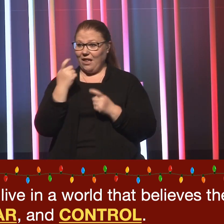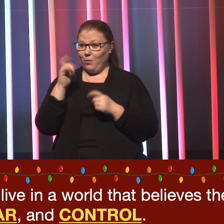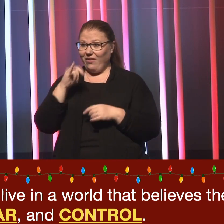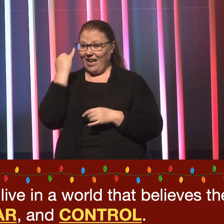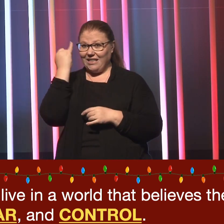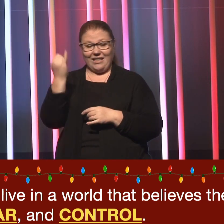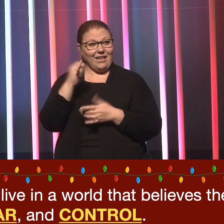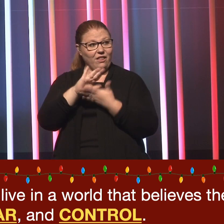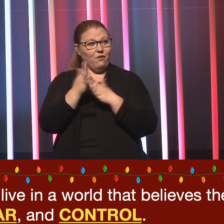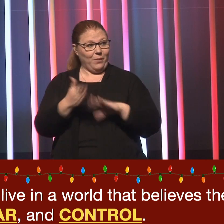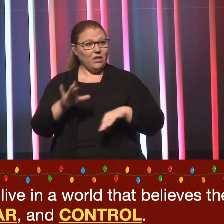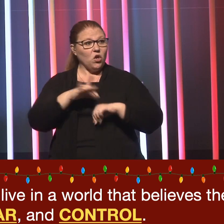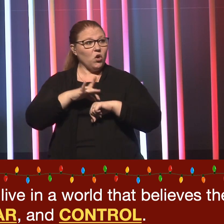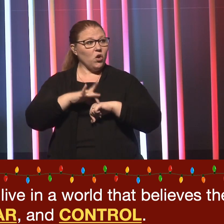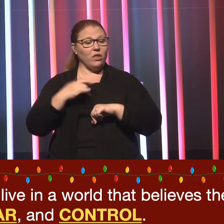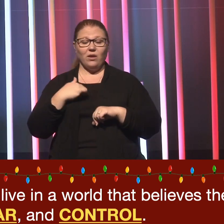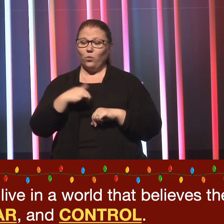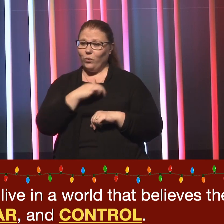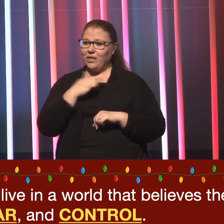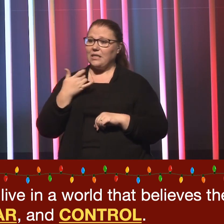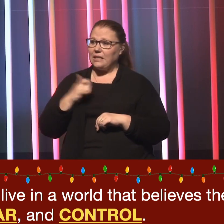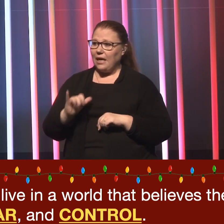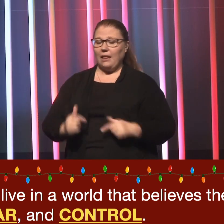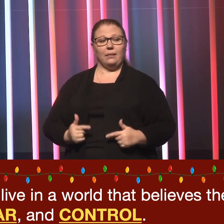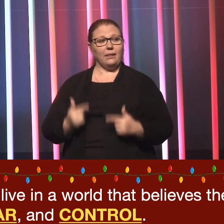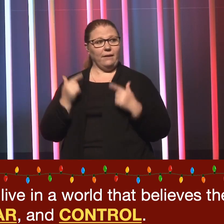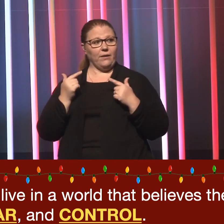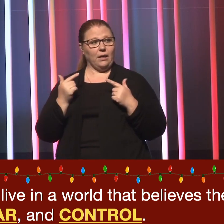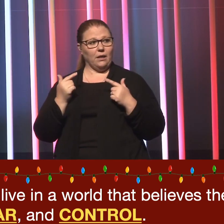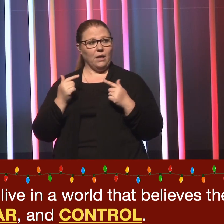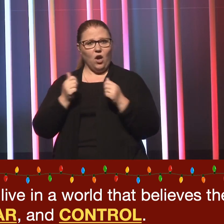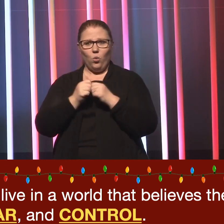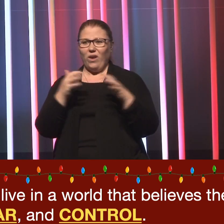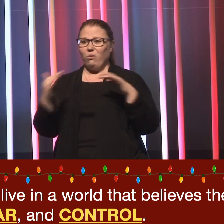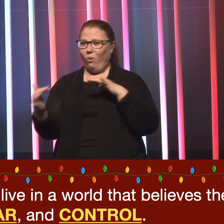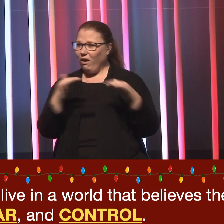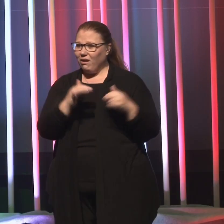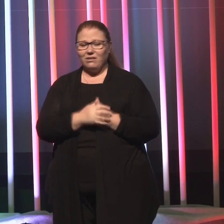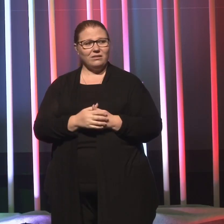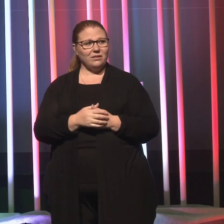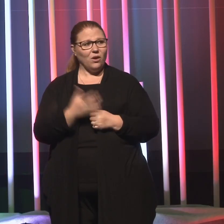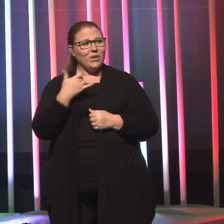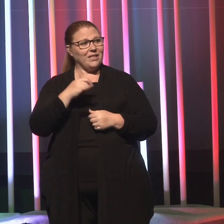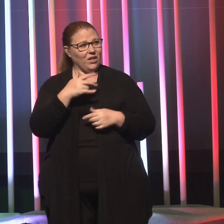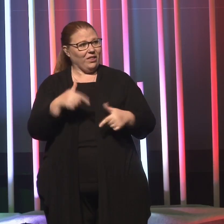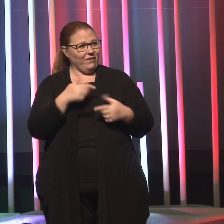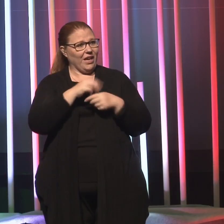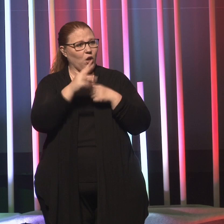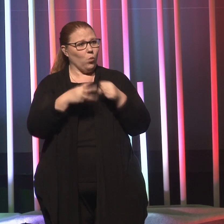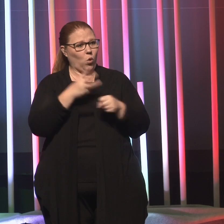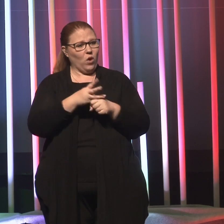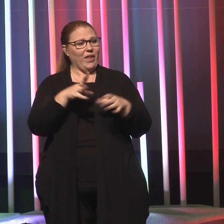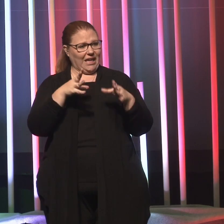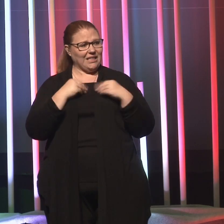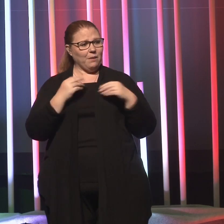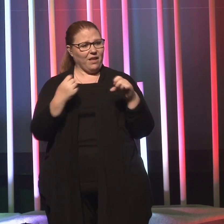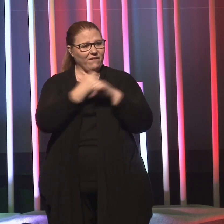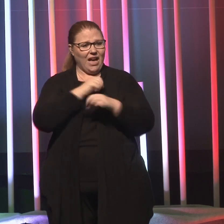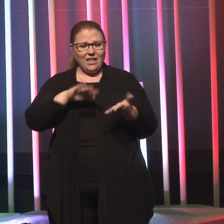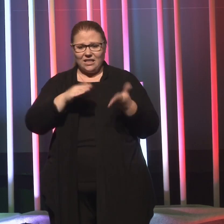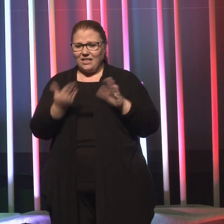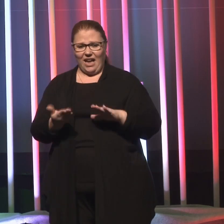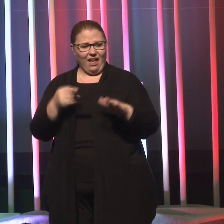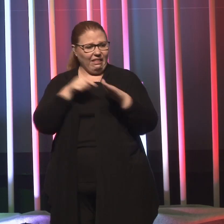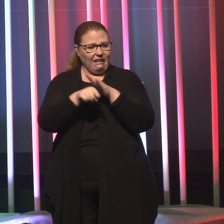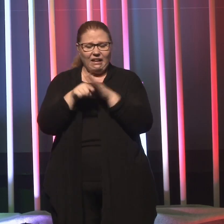idea of peace on earth, and yet we are still living with armed conflict, and we're still living in a world that accepts that violence and death